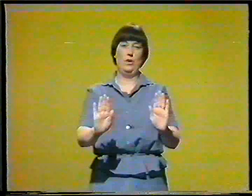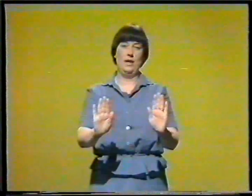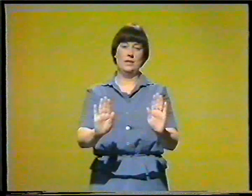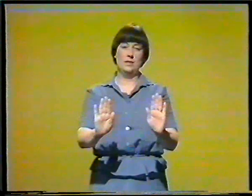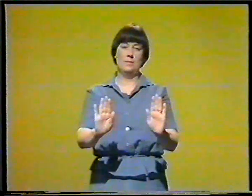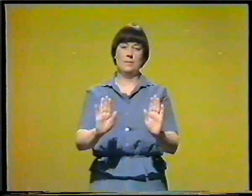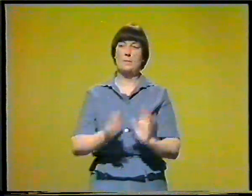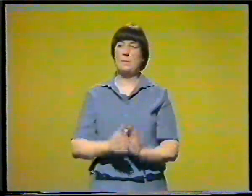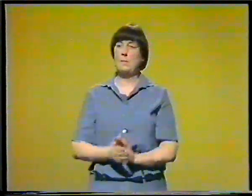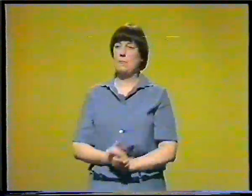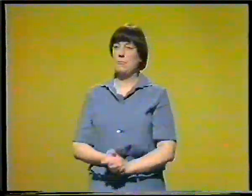hands.